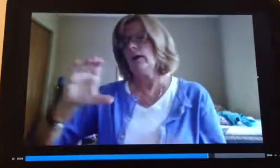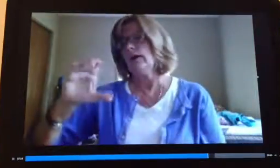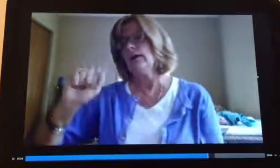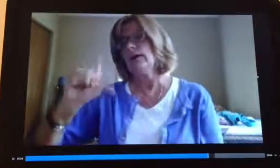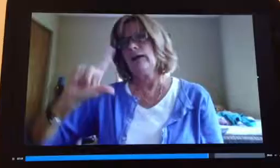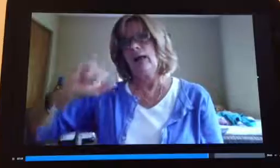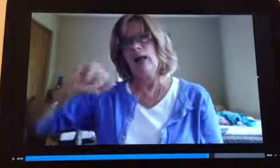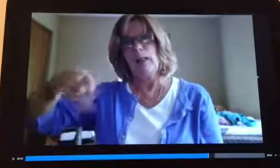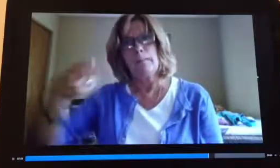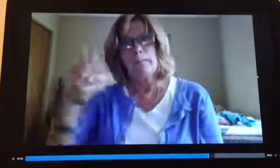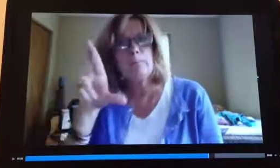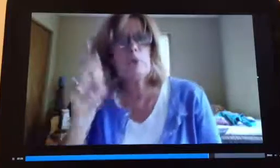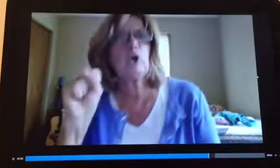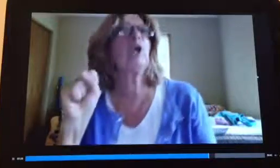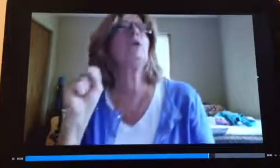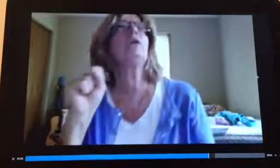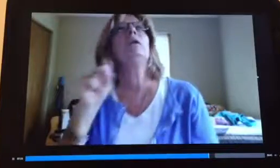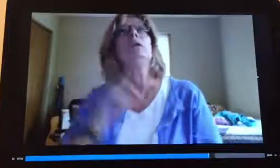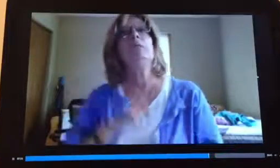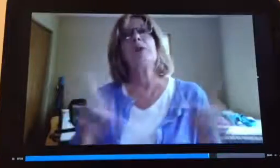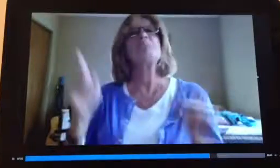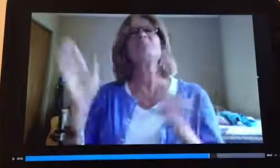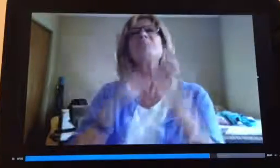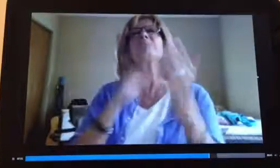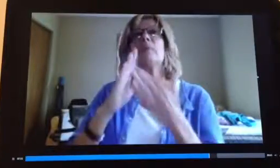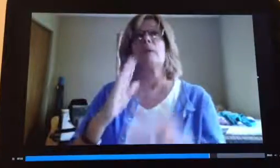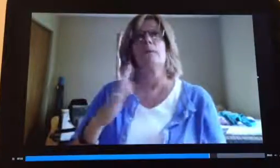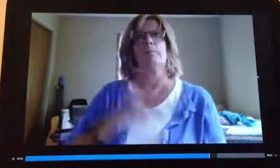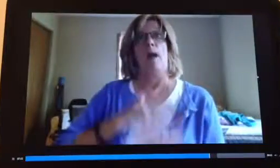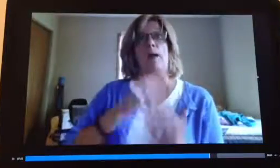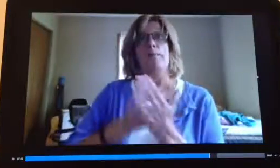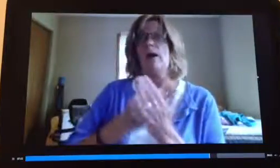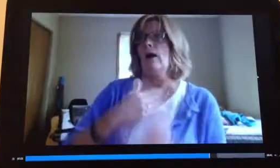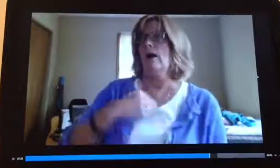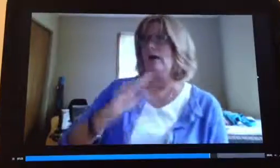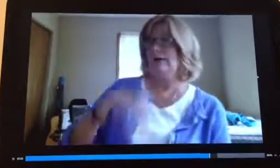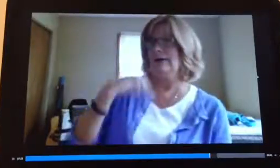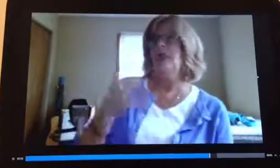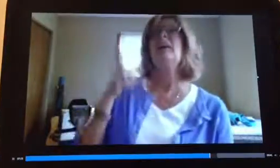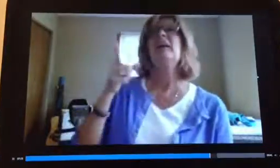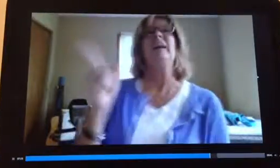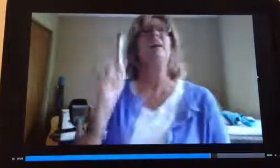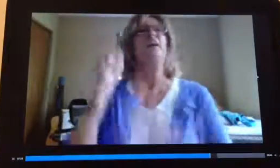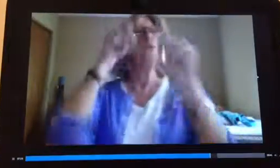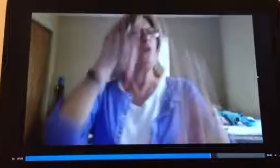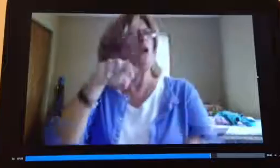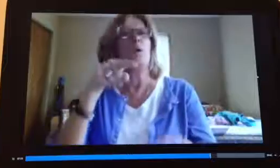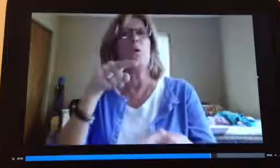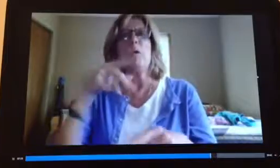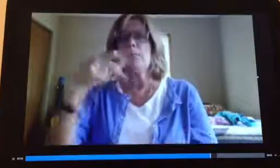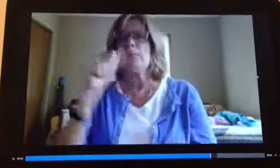brakes fixed. So he looked at the rotor, Emmett looked at the rotor, the